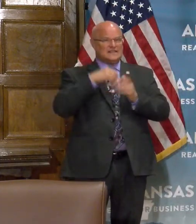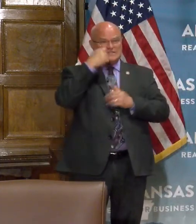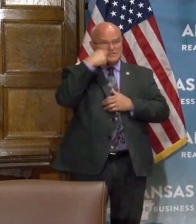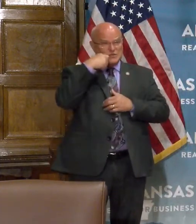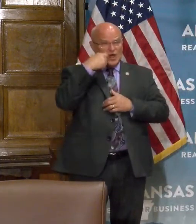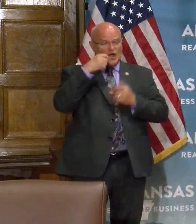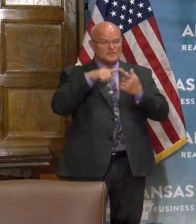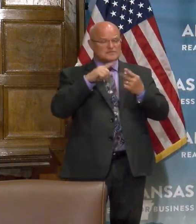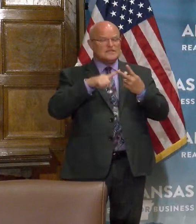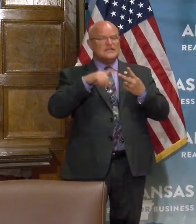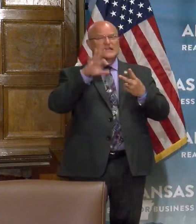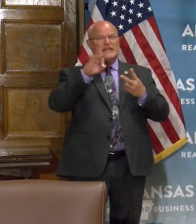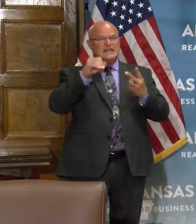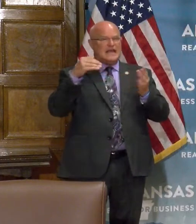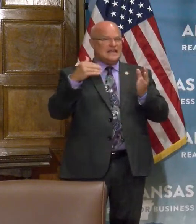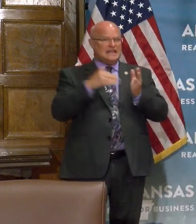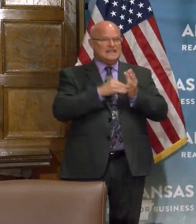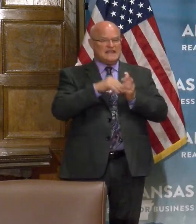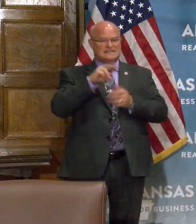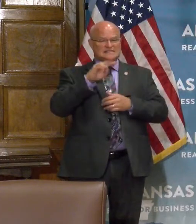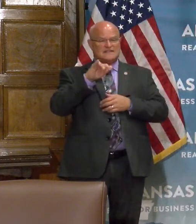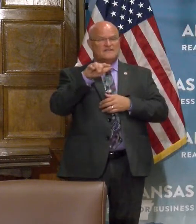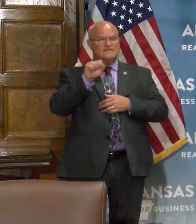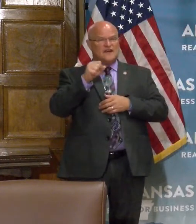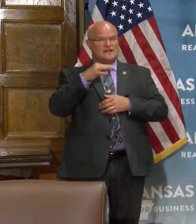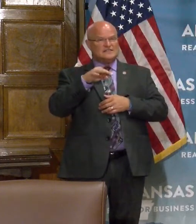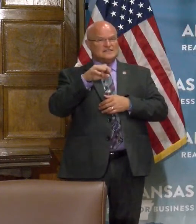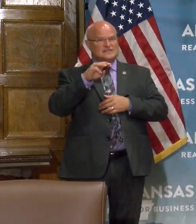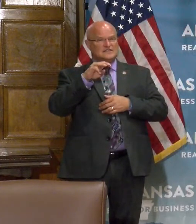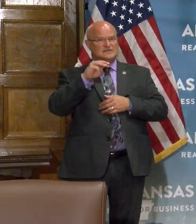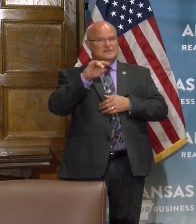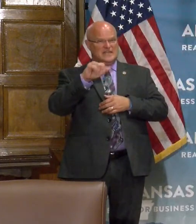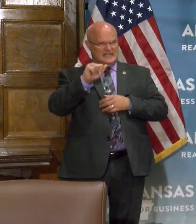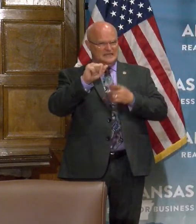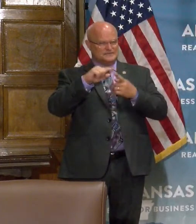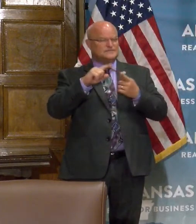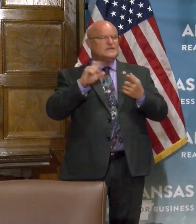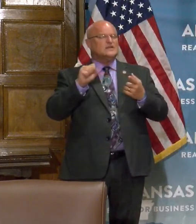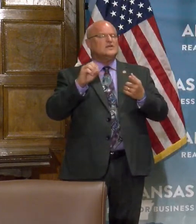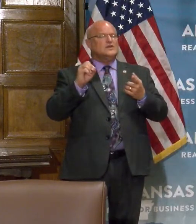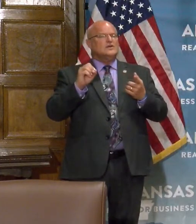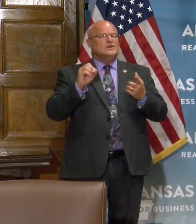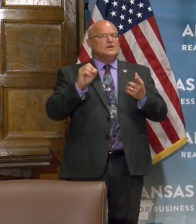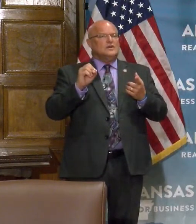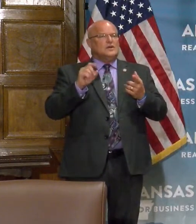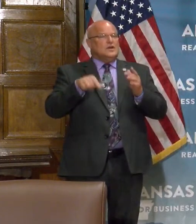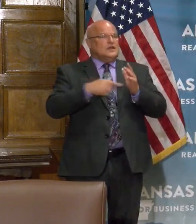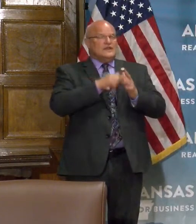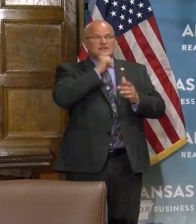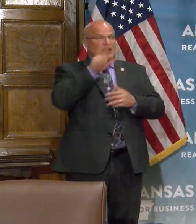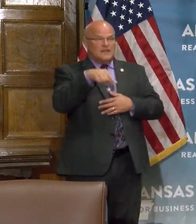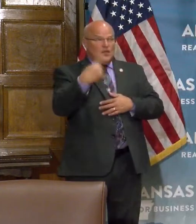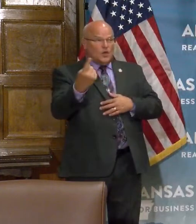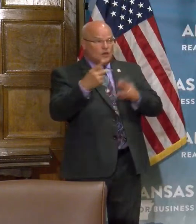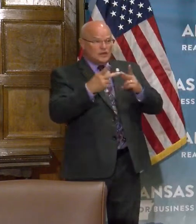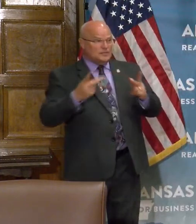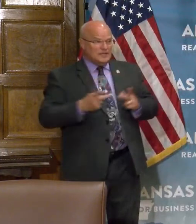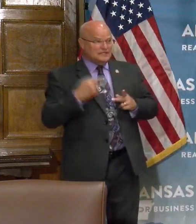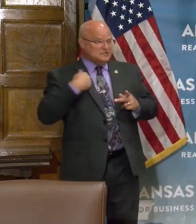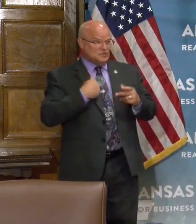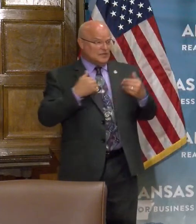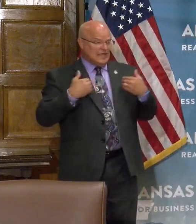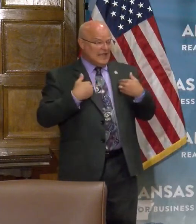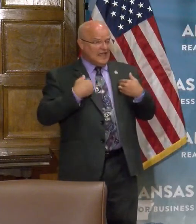and 90,000 vials of media. And so these are not the only sources that